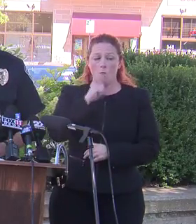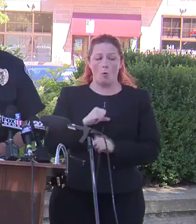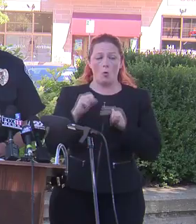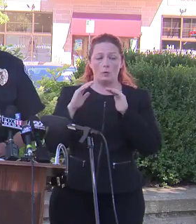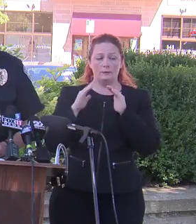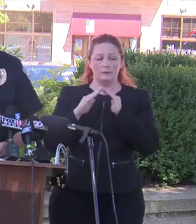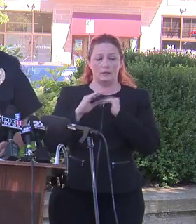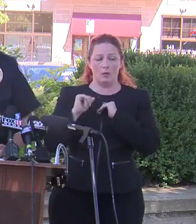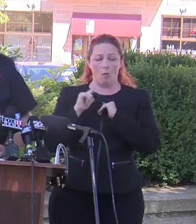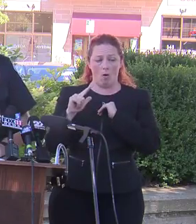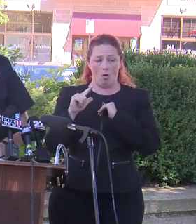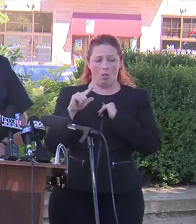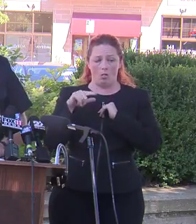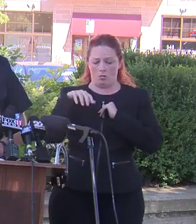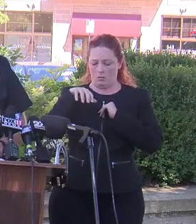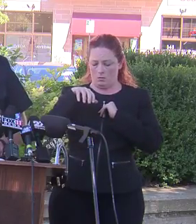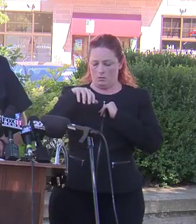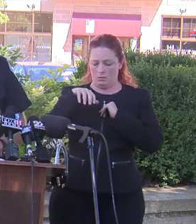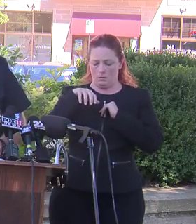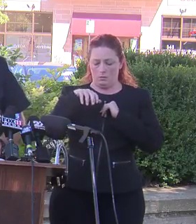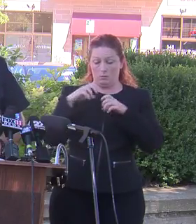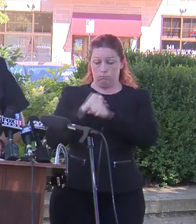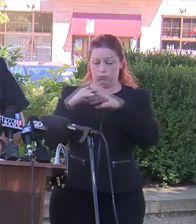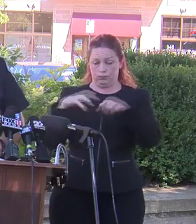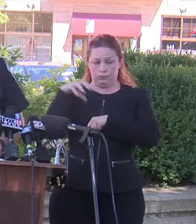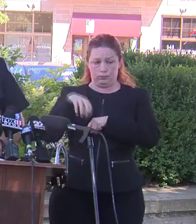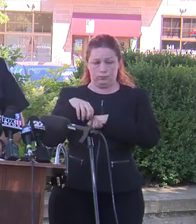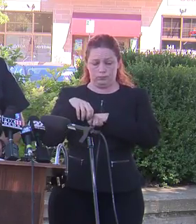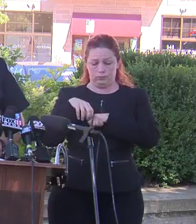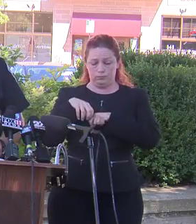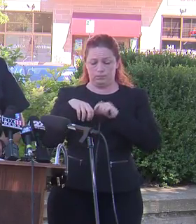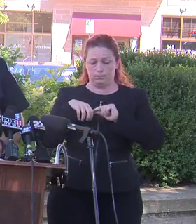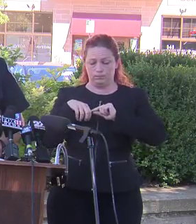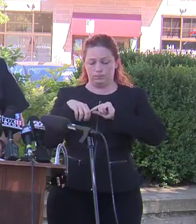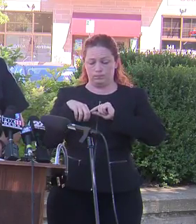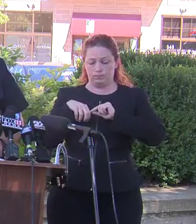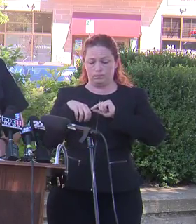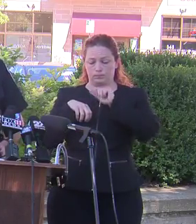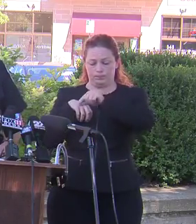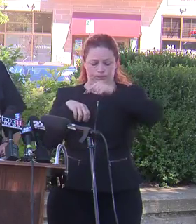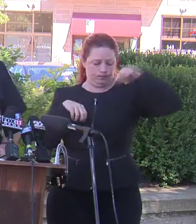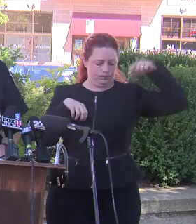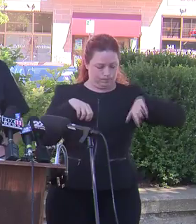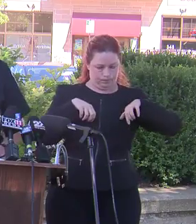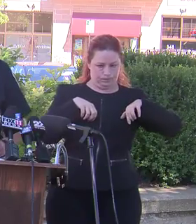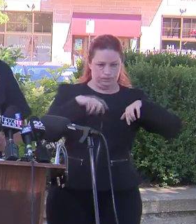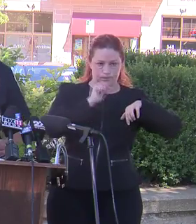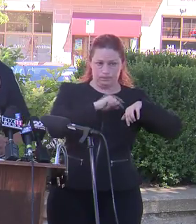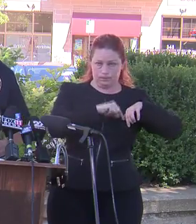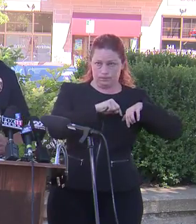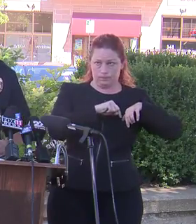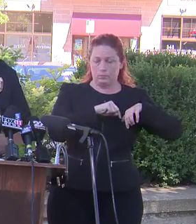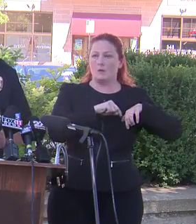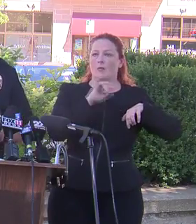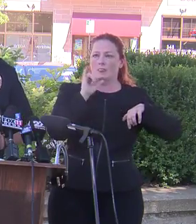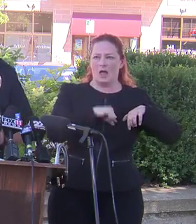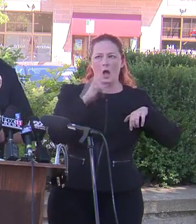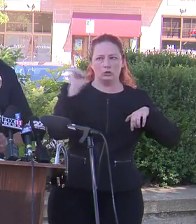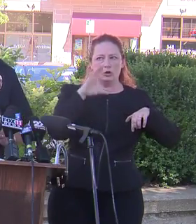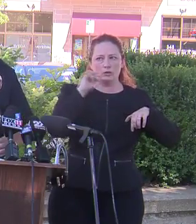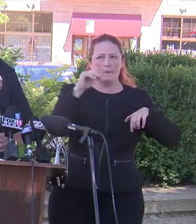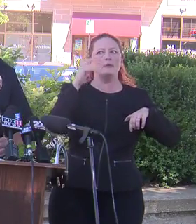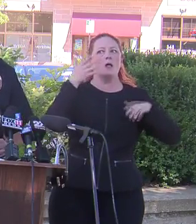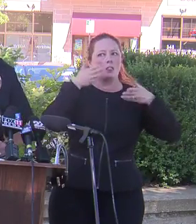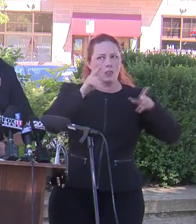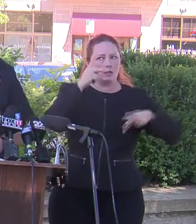We did have our building inspection team go in and check the structural integrity of that along with an insurance company. They were the only insurance company right now that